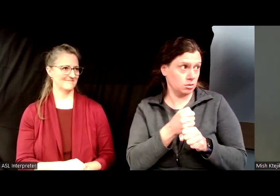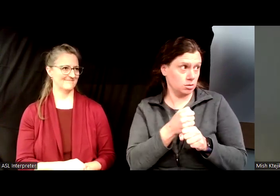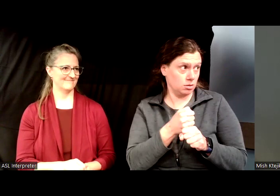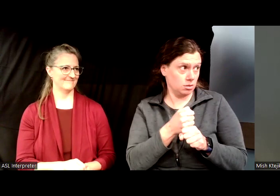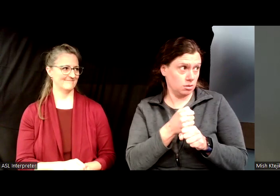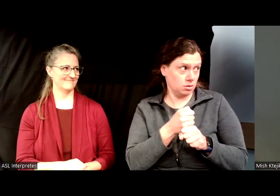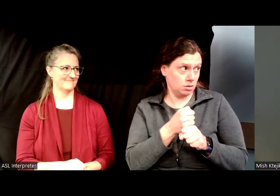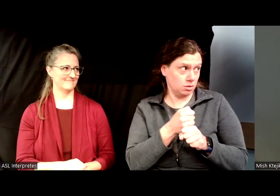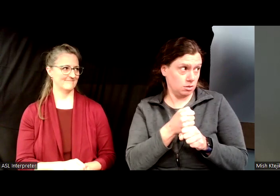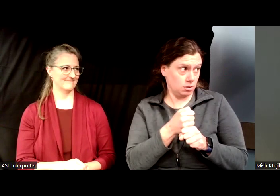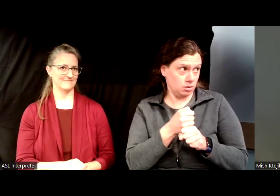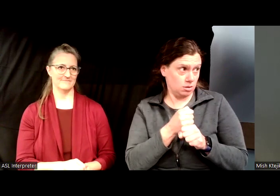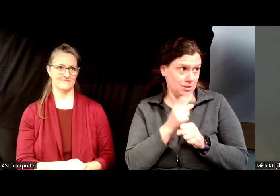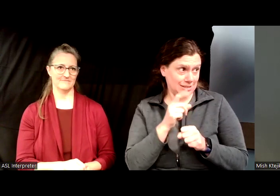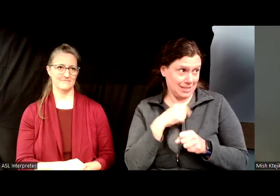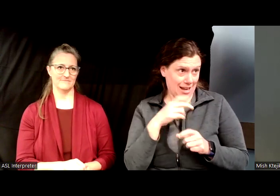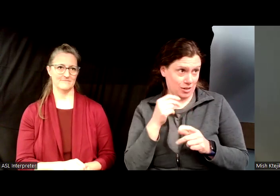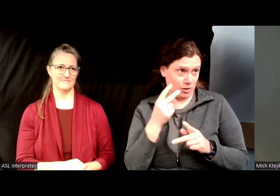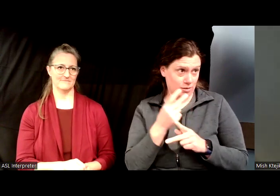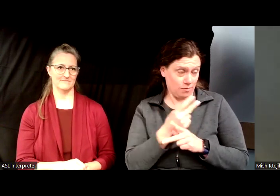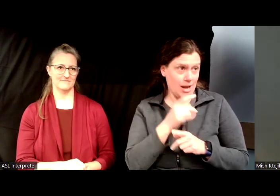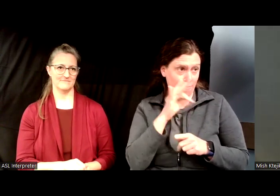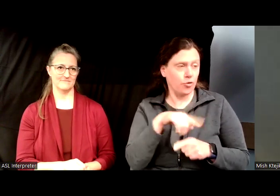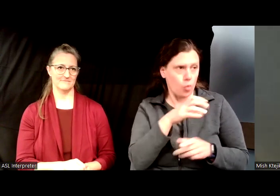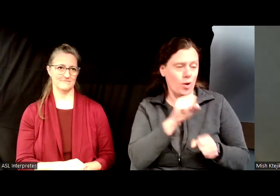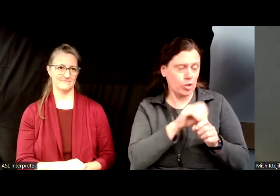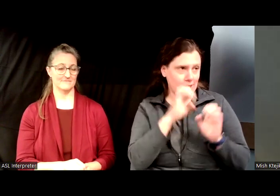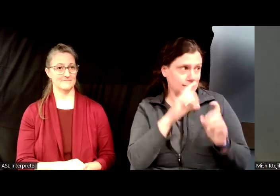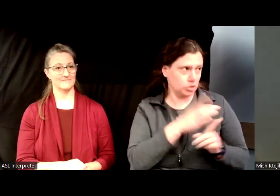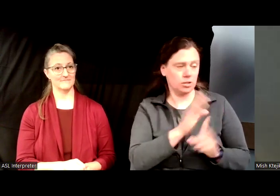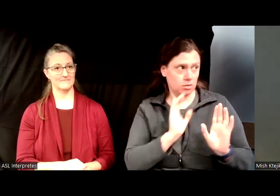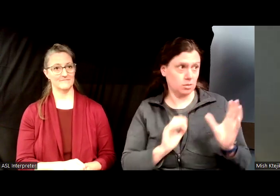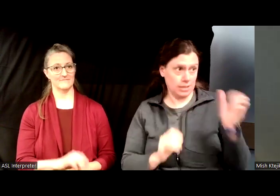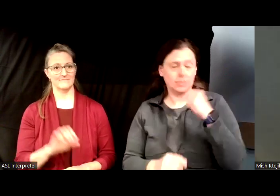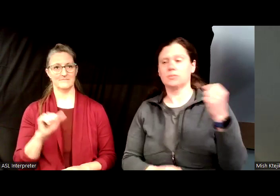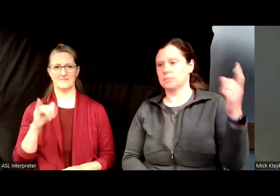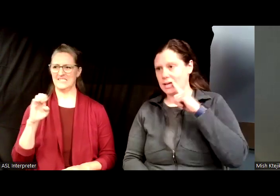have up to 10 years before is that correct?